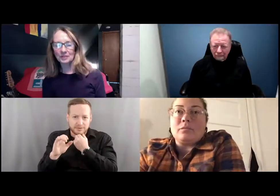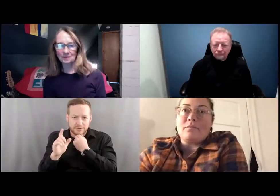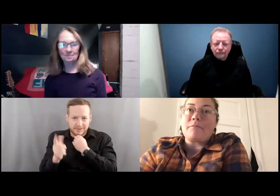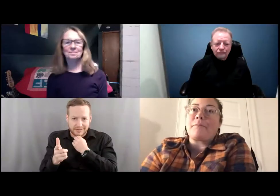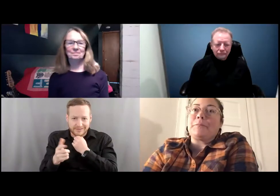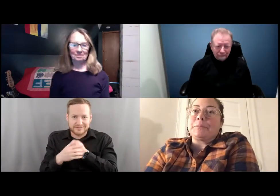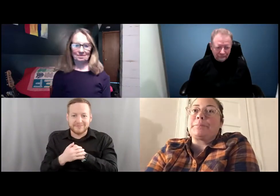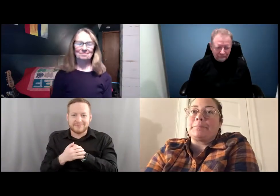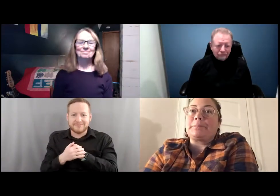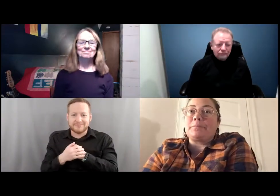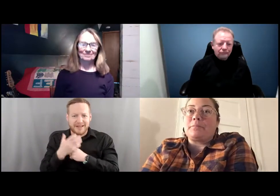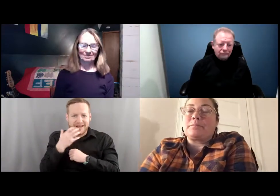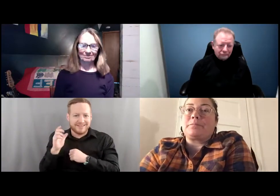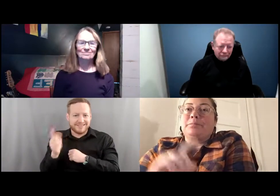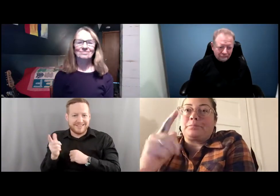Kimberly.